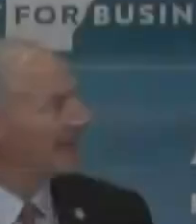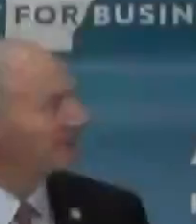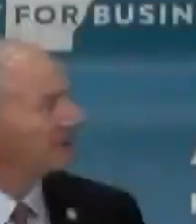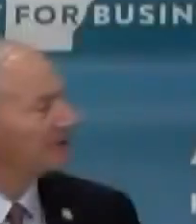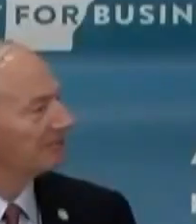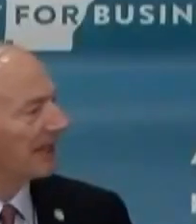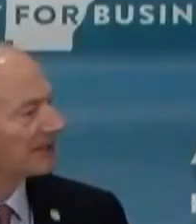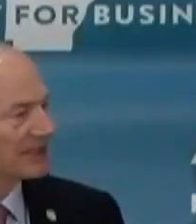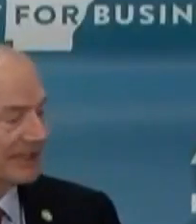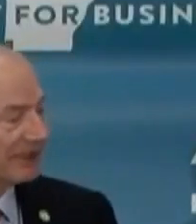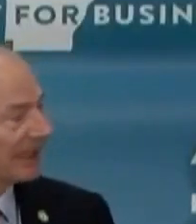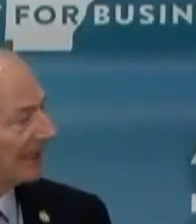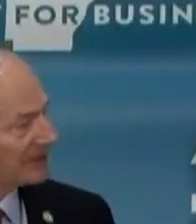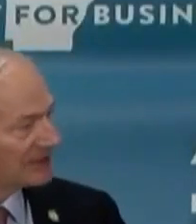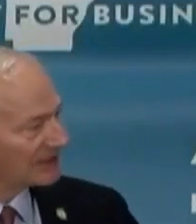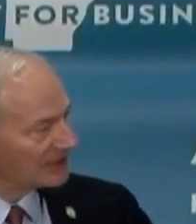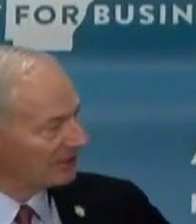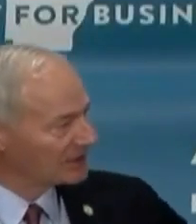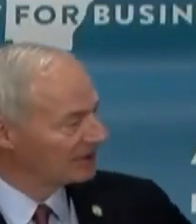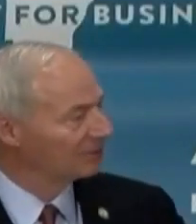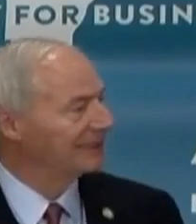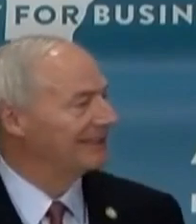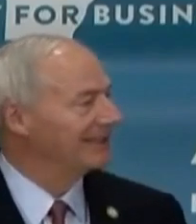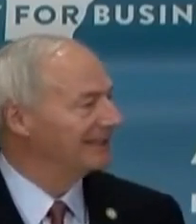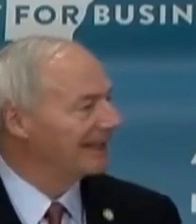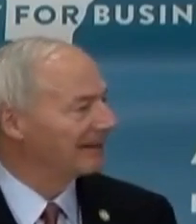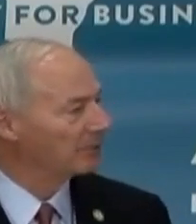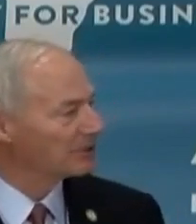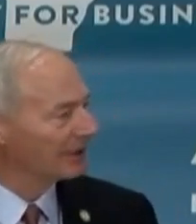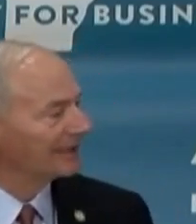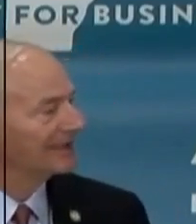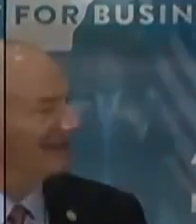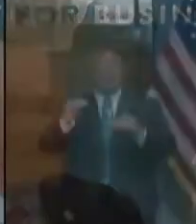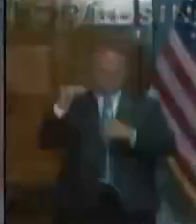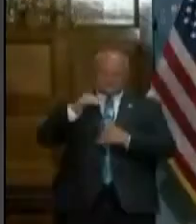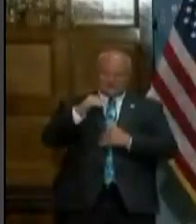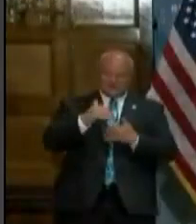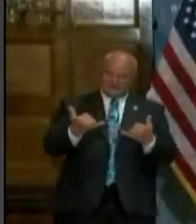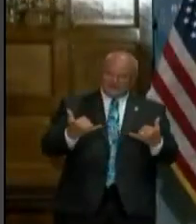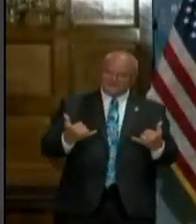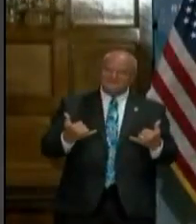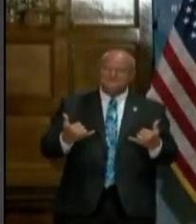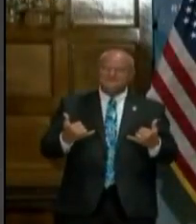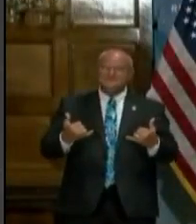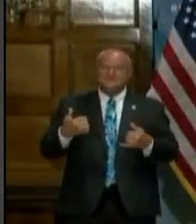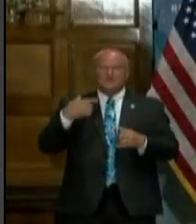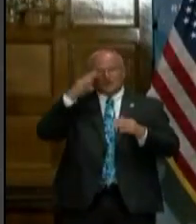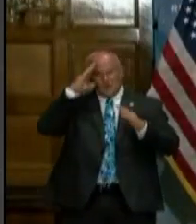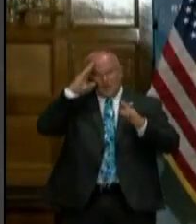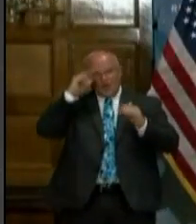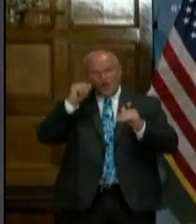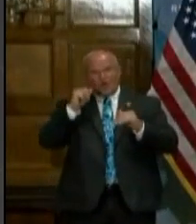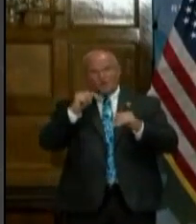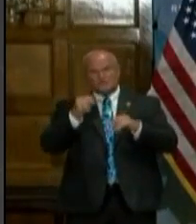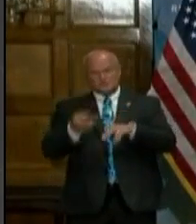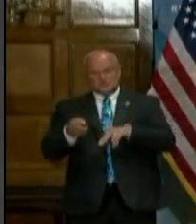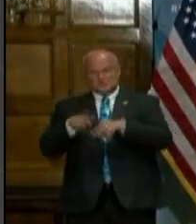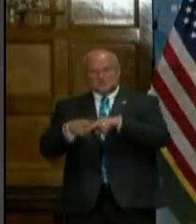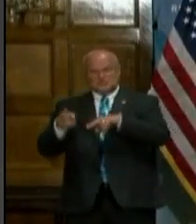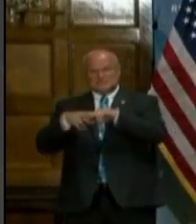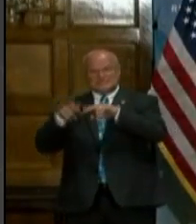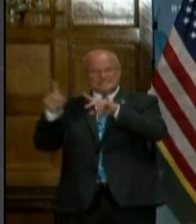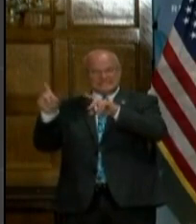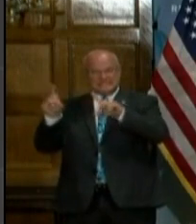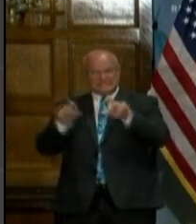7-day rolling average of positivity cases is also a downward trend. We hope to be able to increase our level